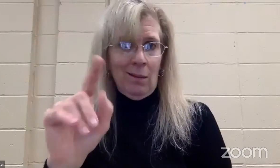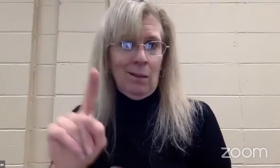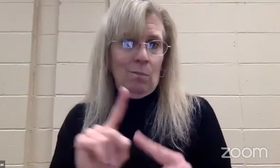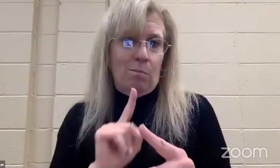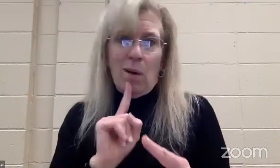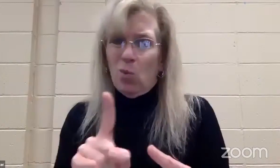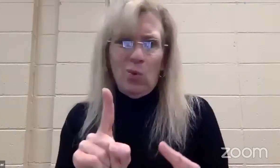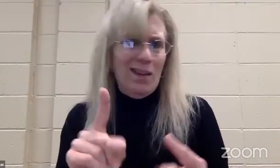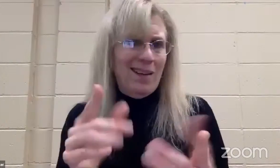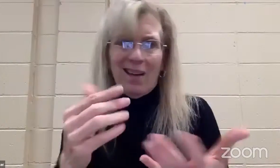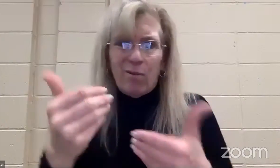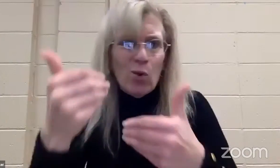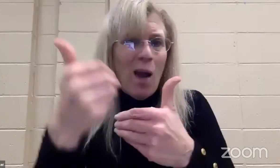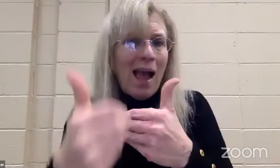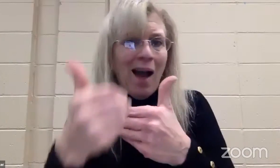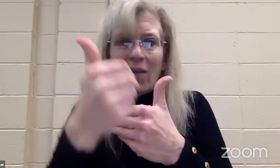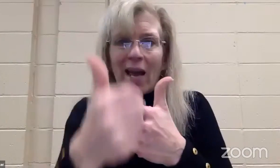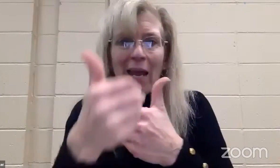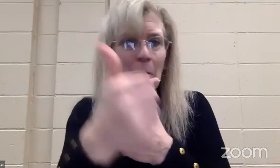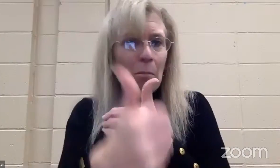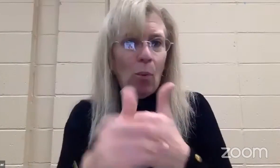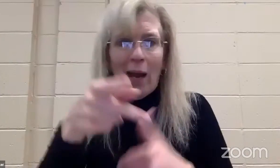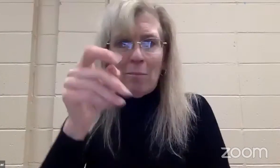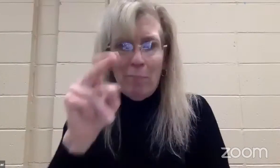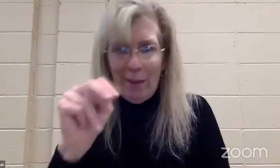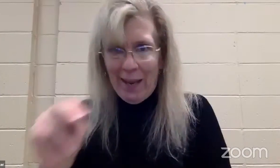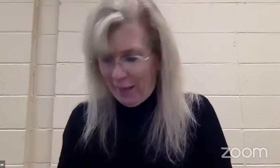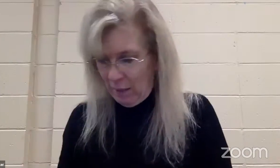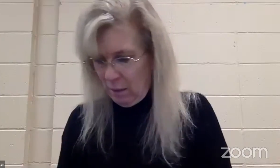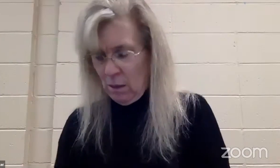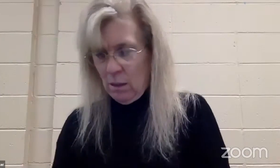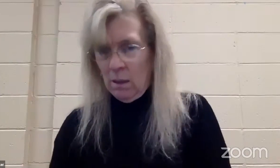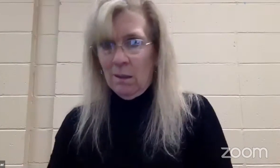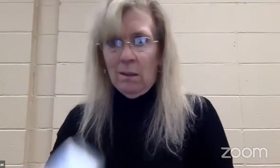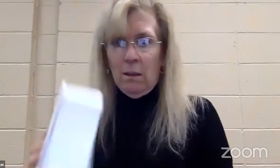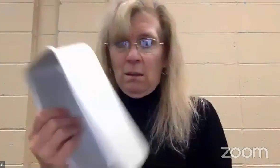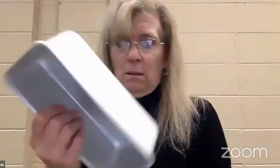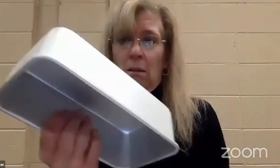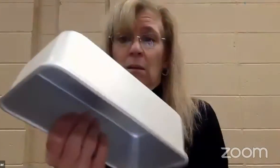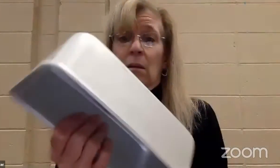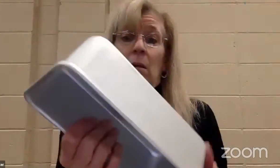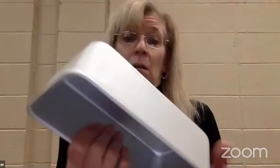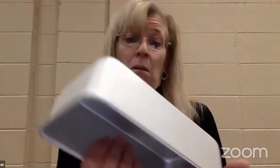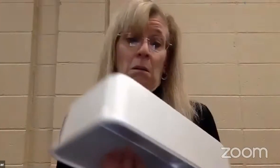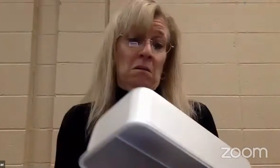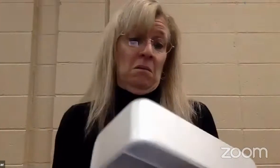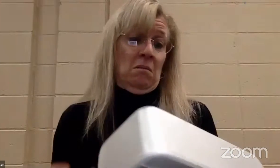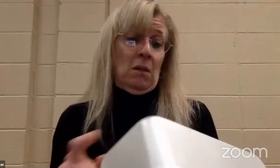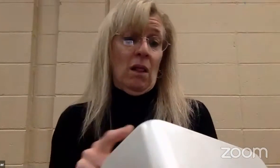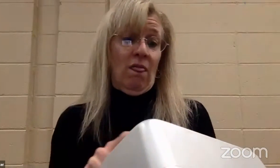Pot, but really if you have a bread pan,